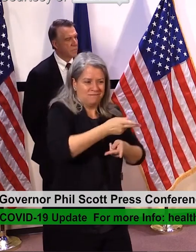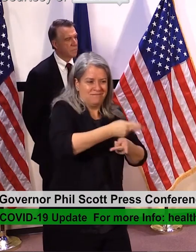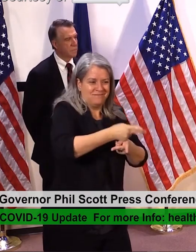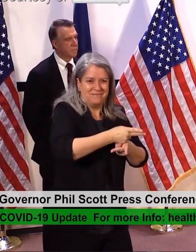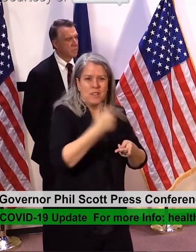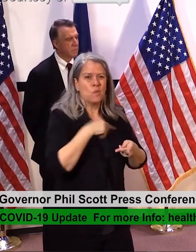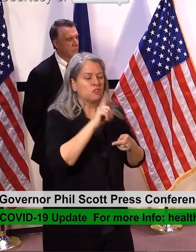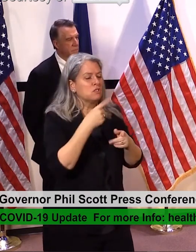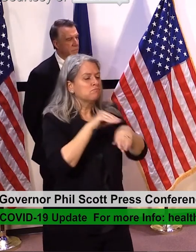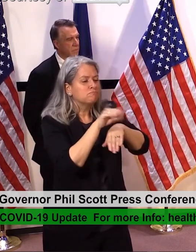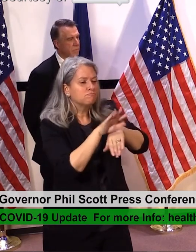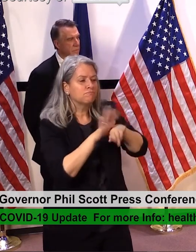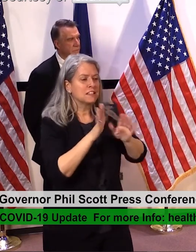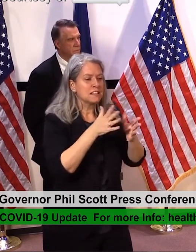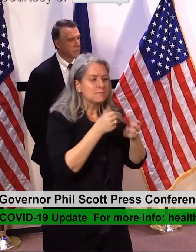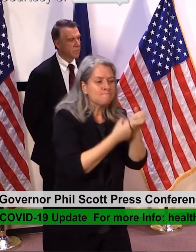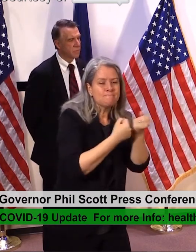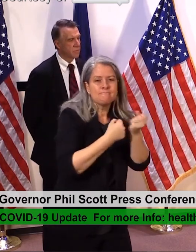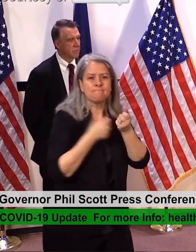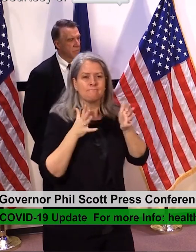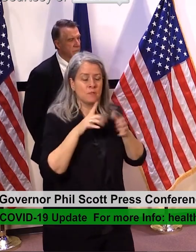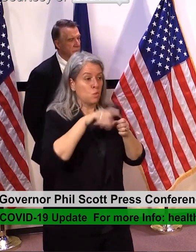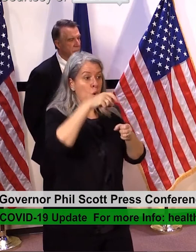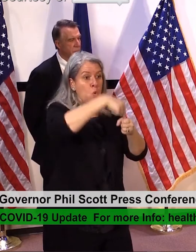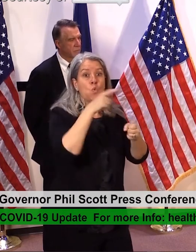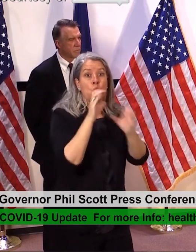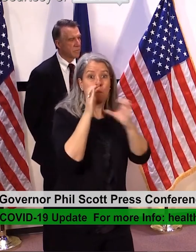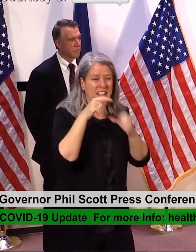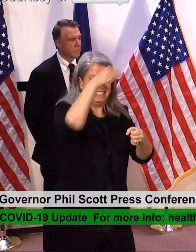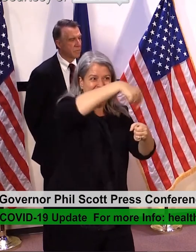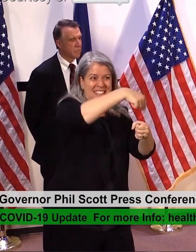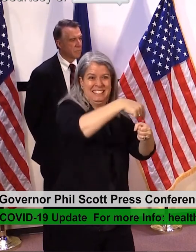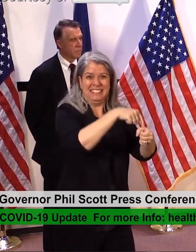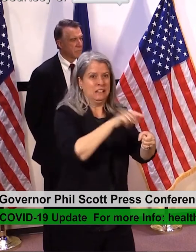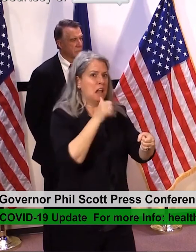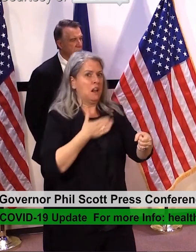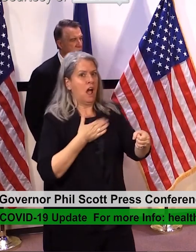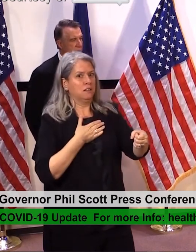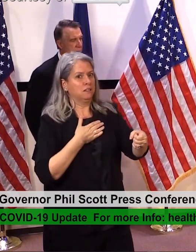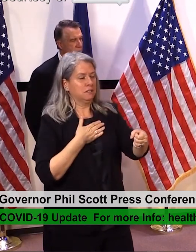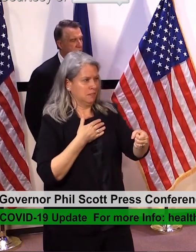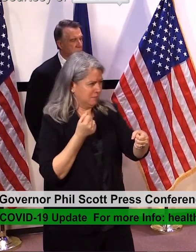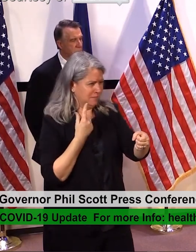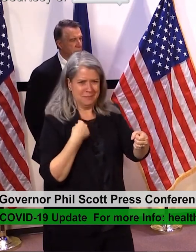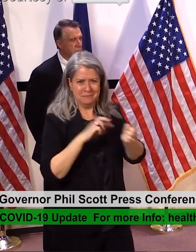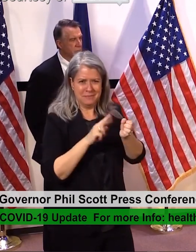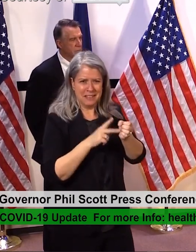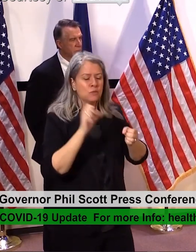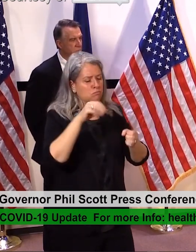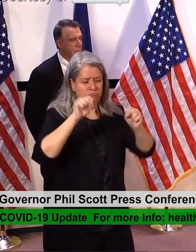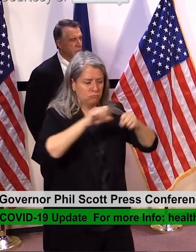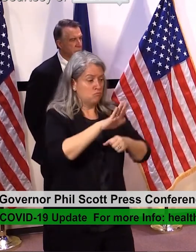lives there. So it's very important that we get those messages within the facility to be